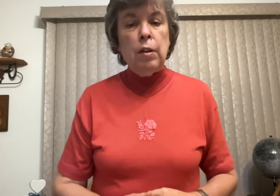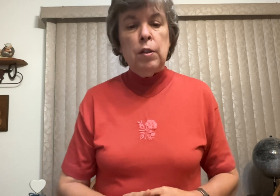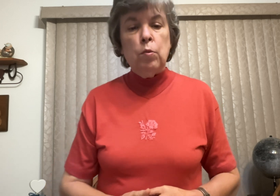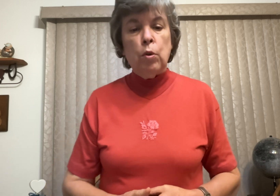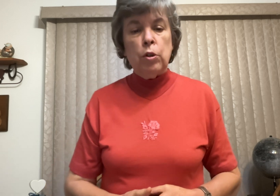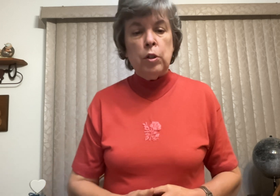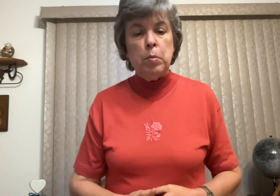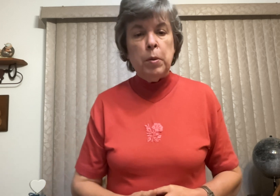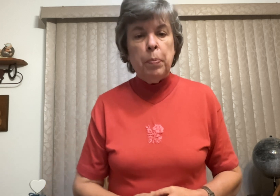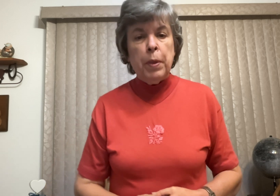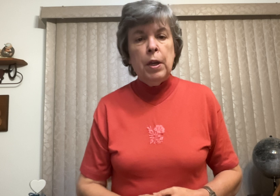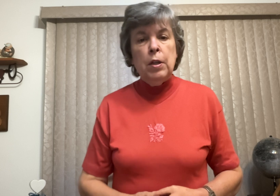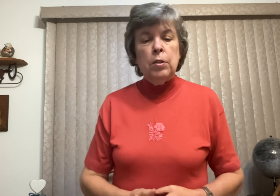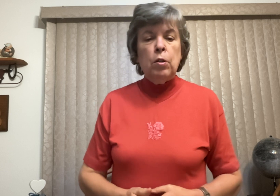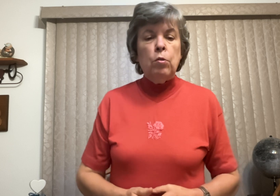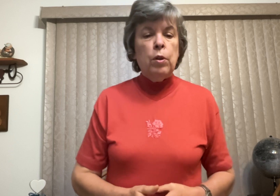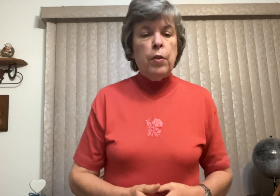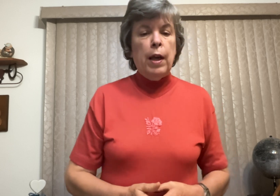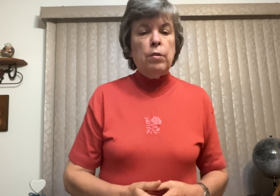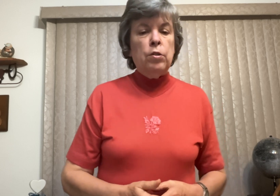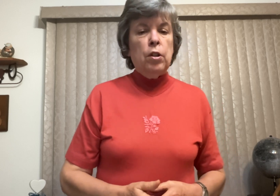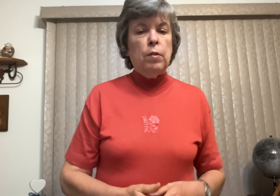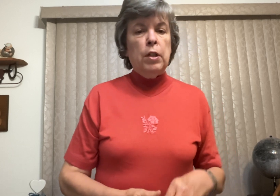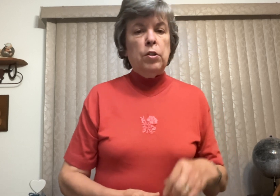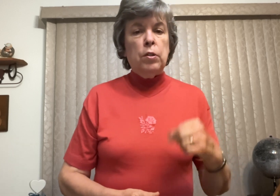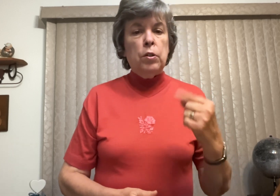in worship. So 1,000 generations is